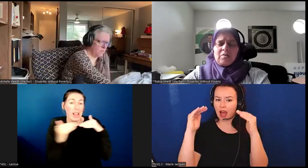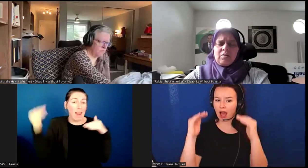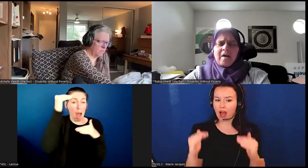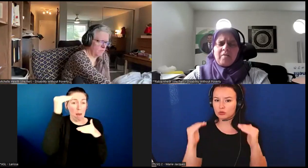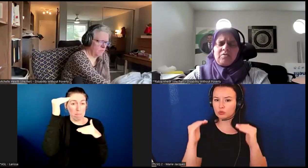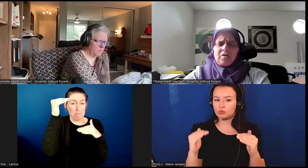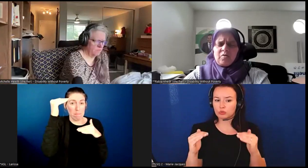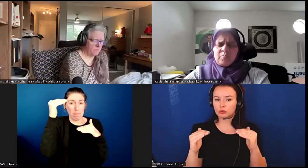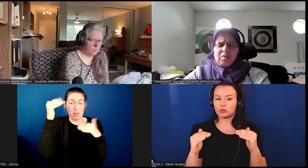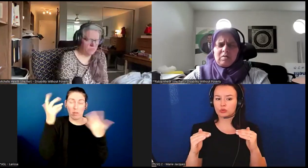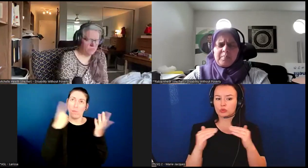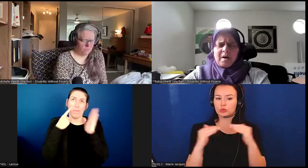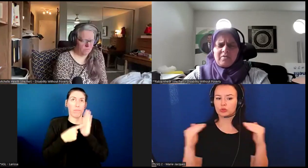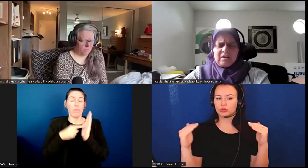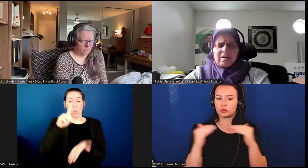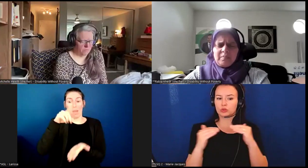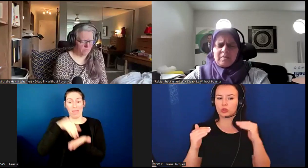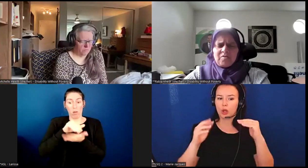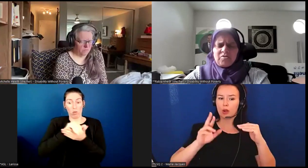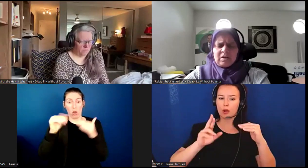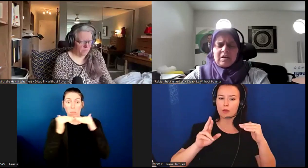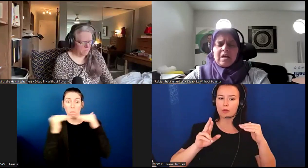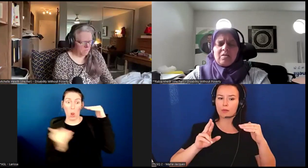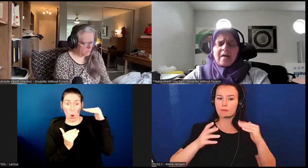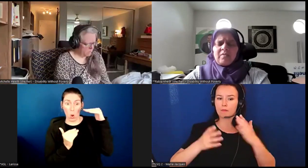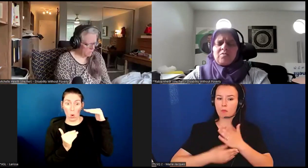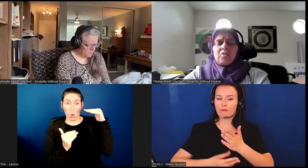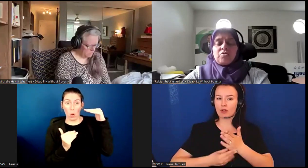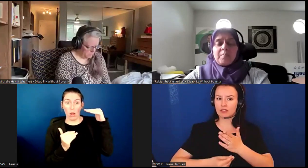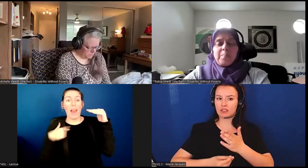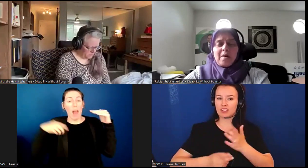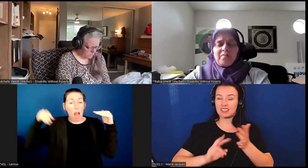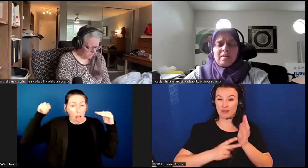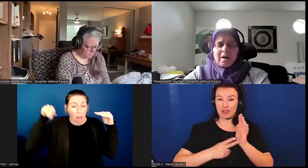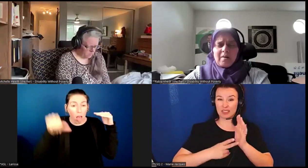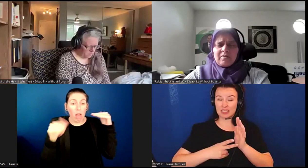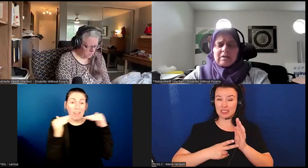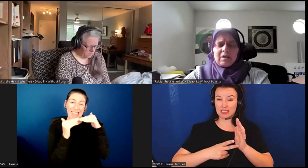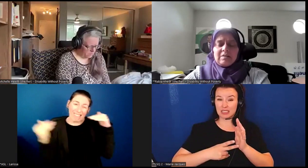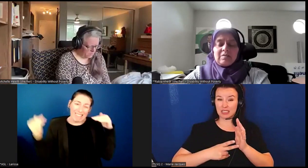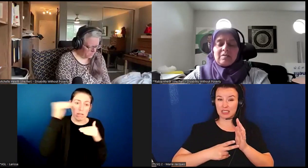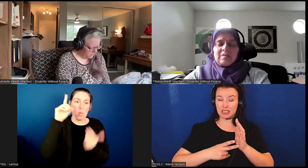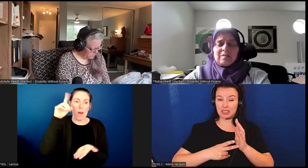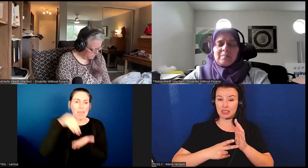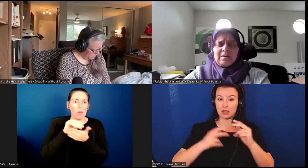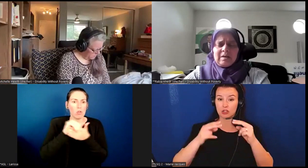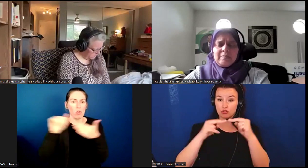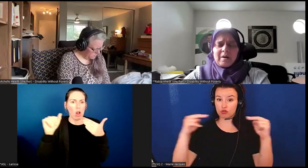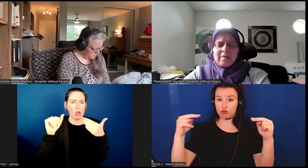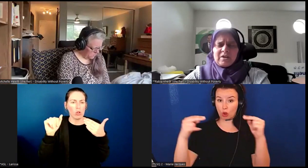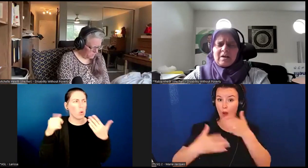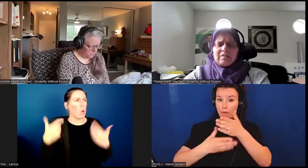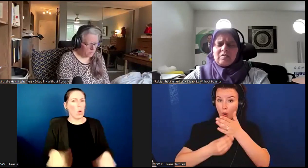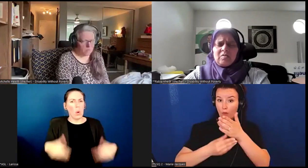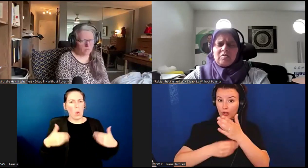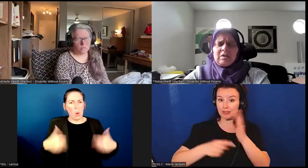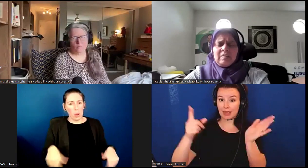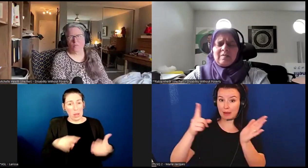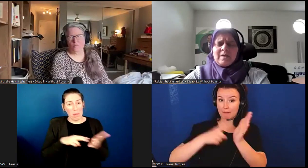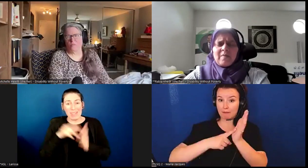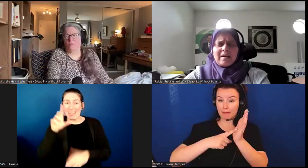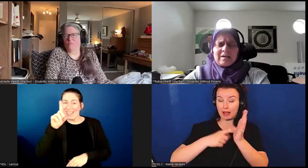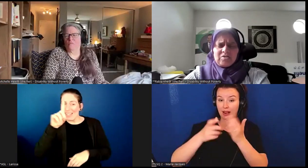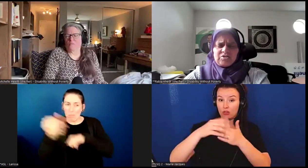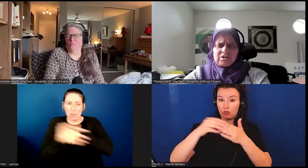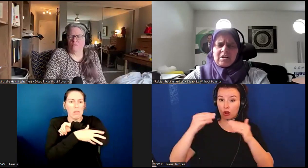said, $1,000 below the poverty line, potentially $1,000 above the poverty line is the disability poverty line. So there needs